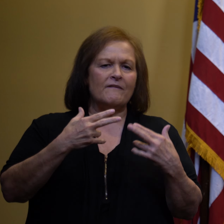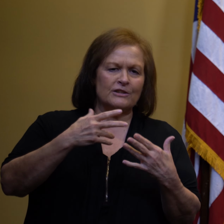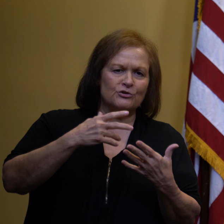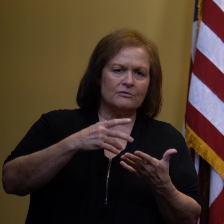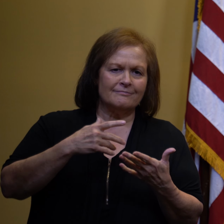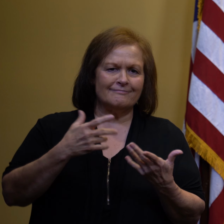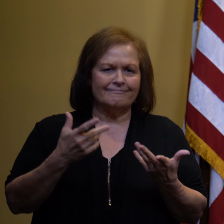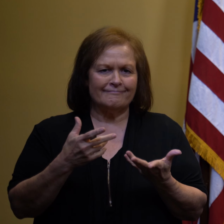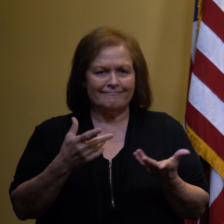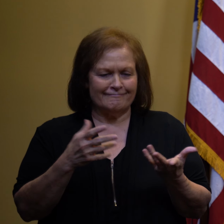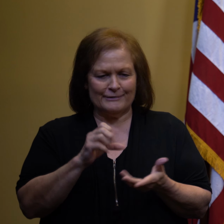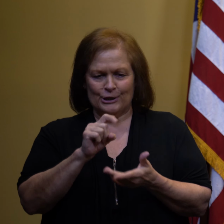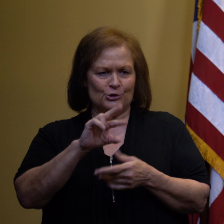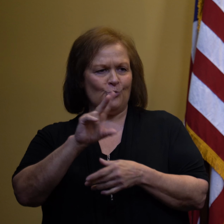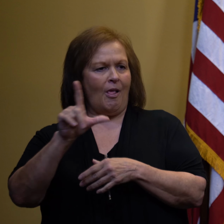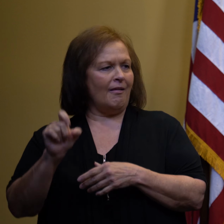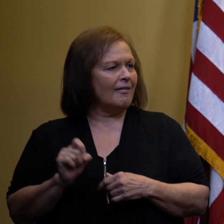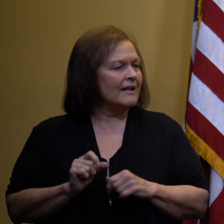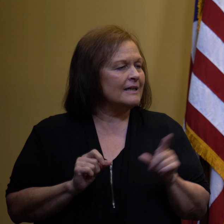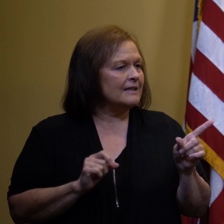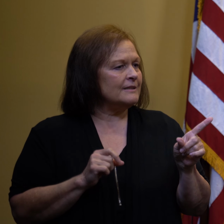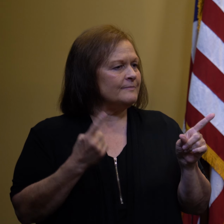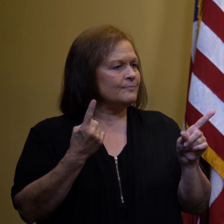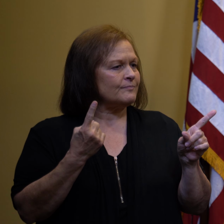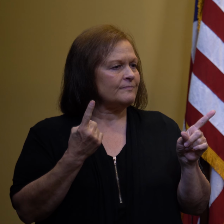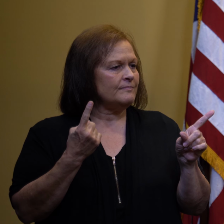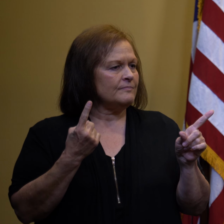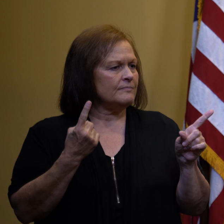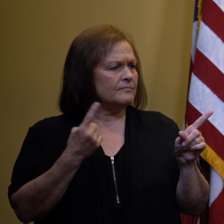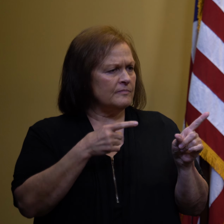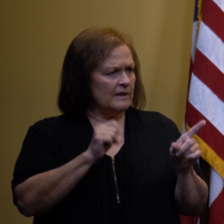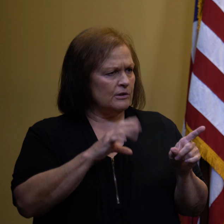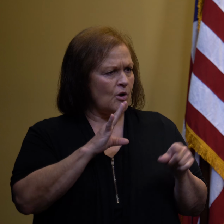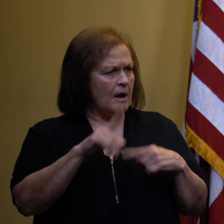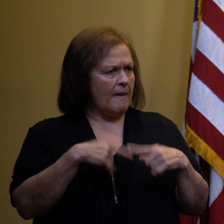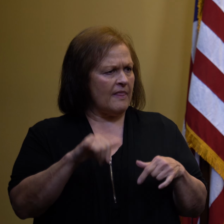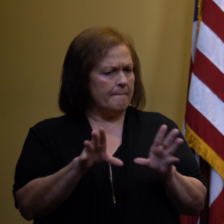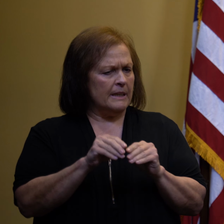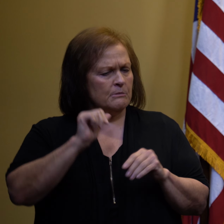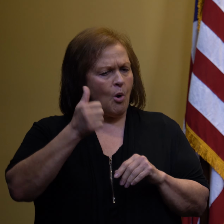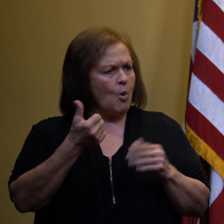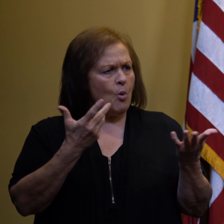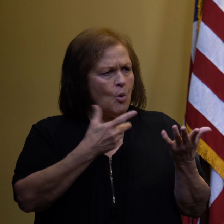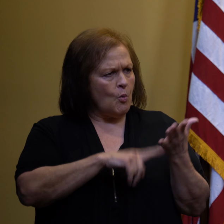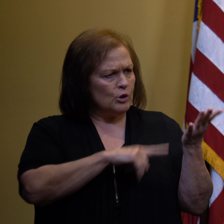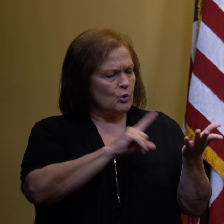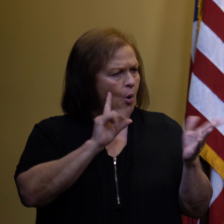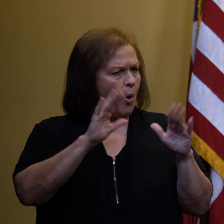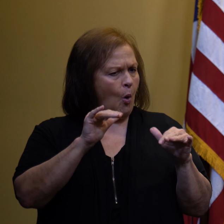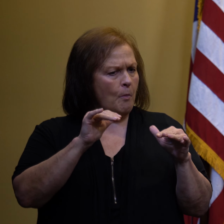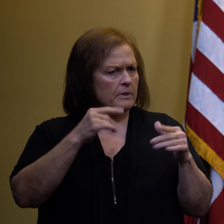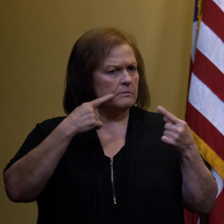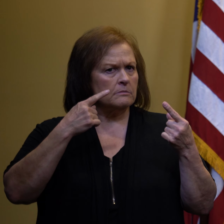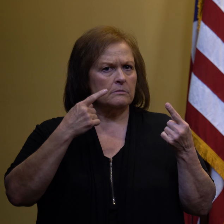strudel. Okay, thank you. Just one more. Can you share anything more about this meeting tomorrow? What are you hoping to accomplish from